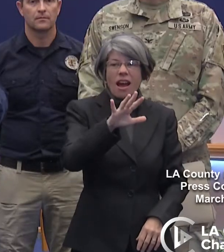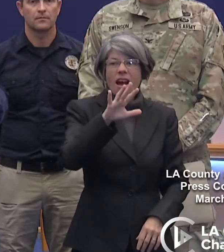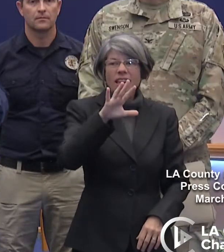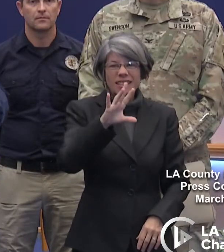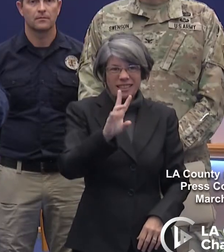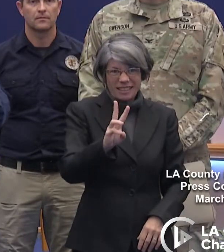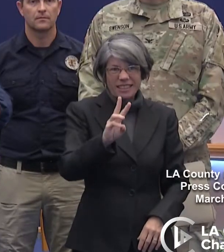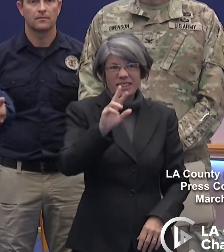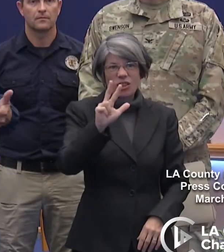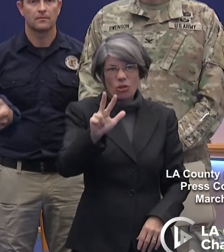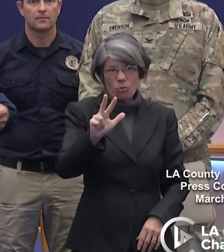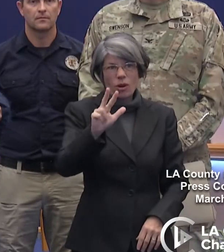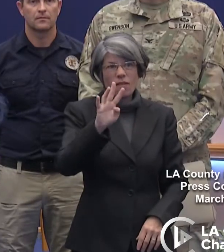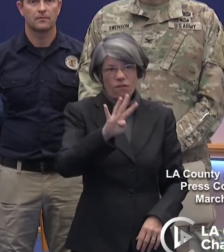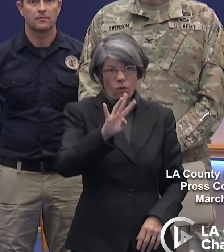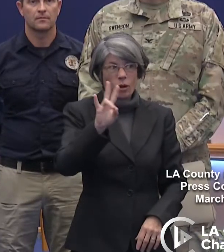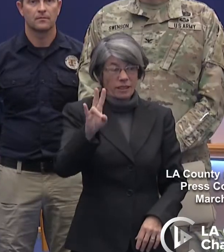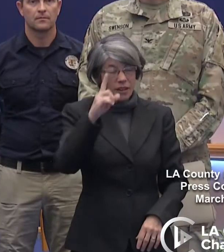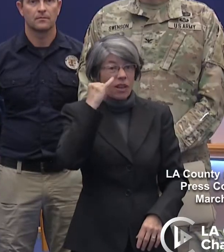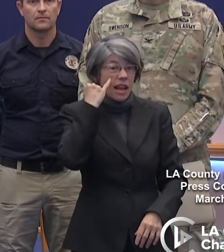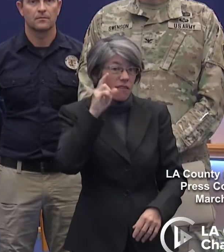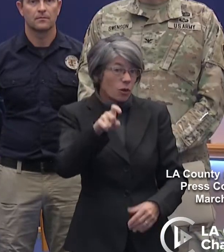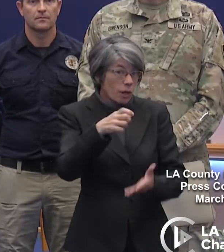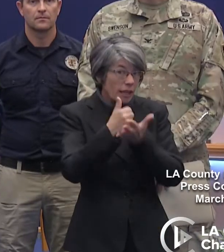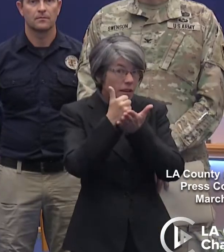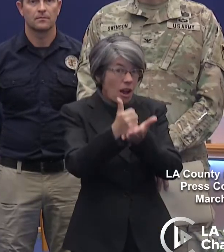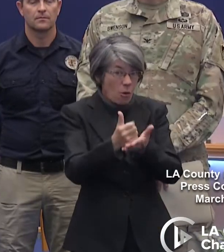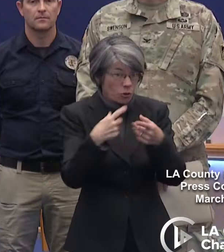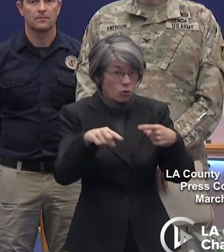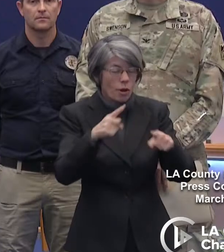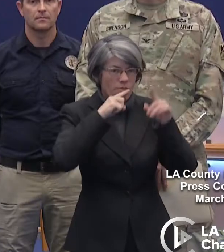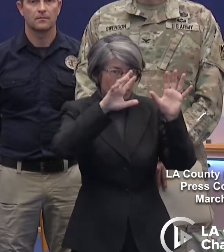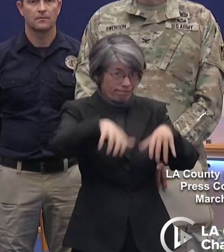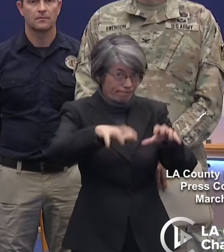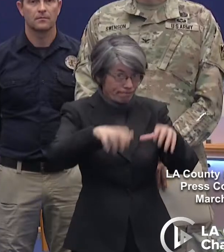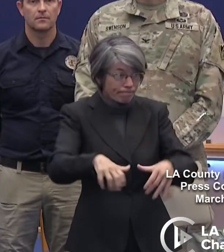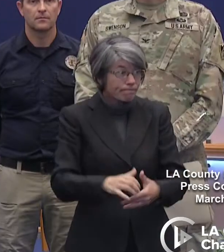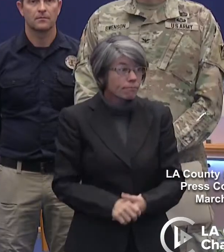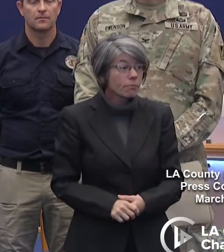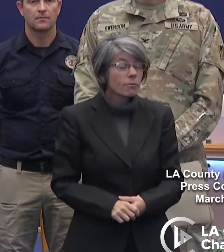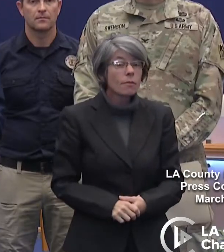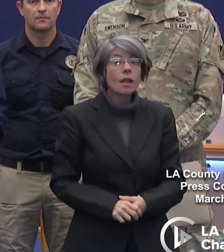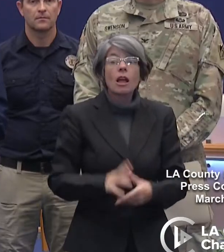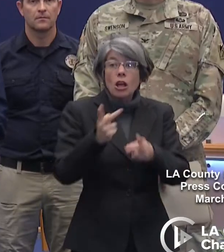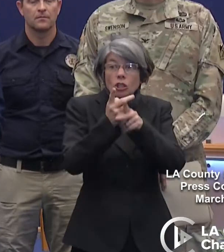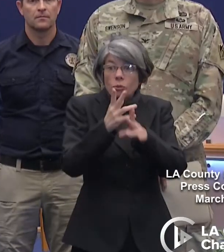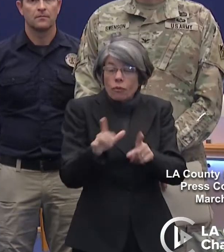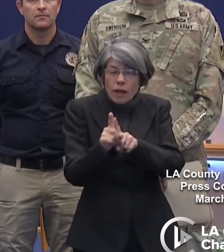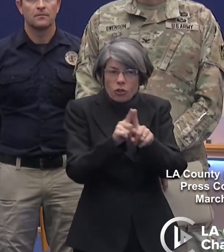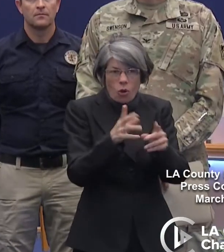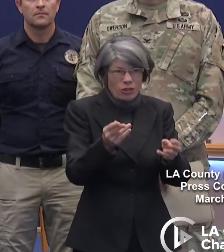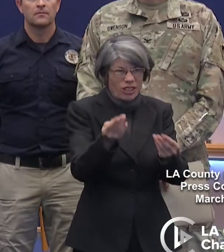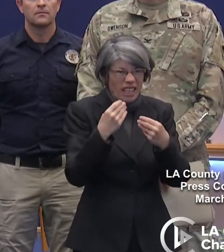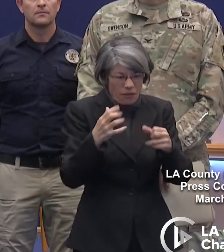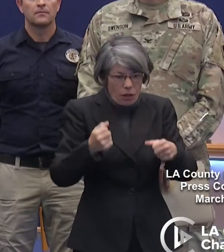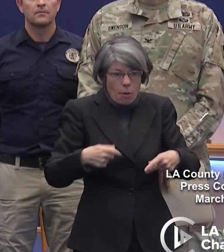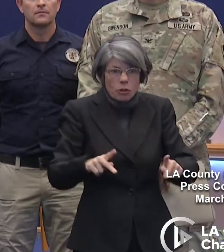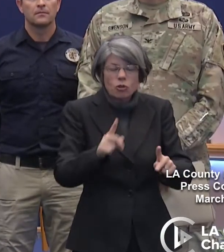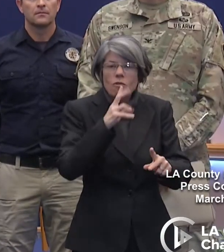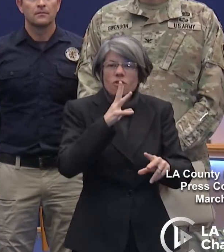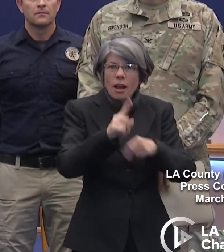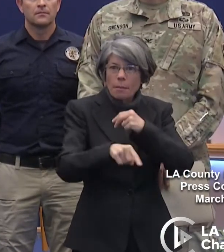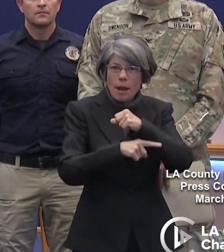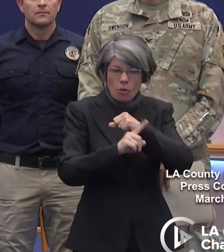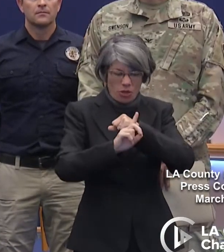1-800-675-4357 for updates or for help if you need it during the storm event. Since the supervisor also gave me the opportunity to talk about debris